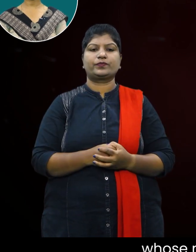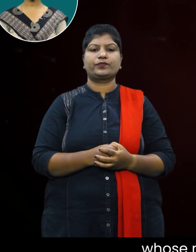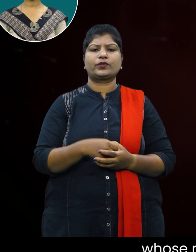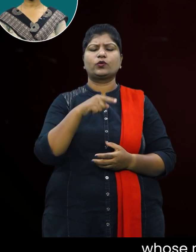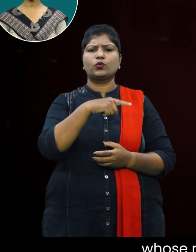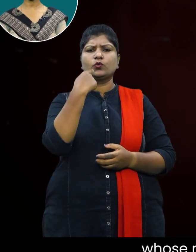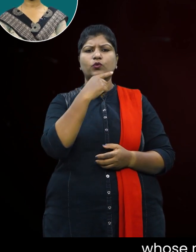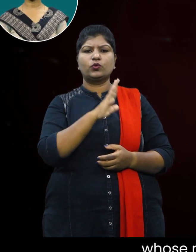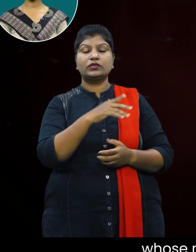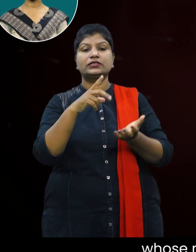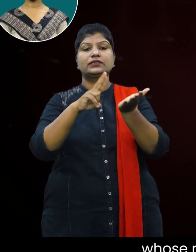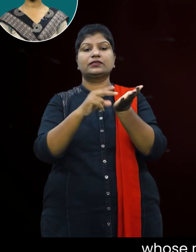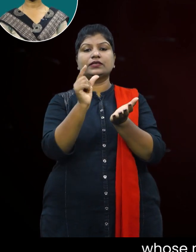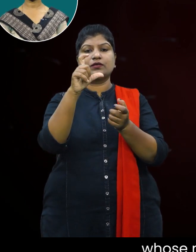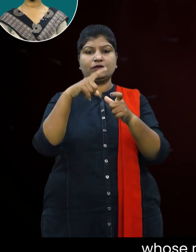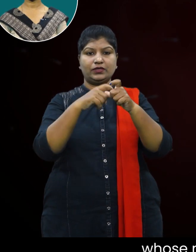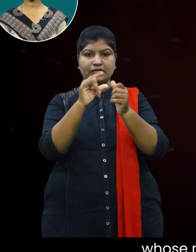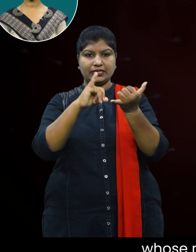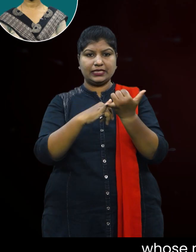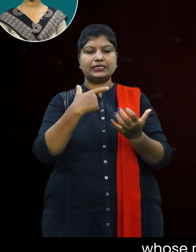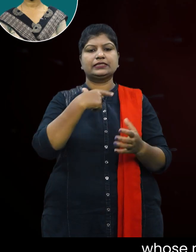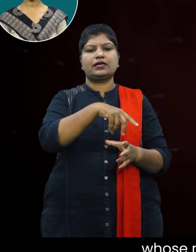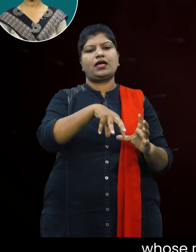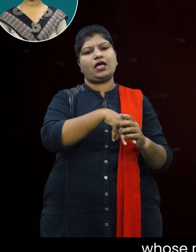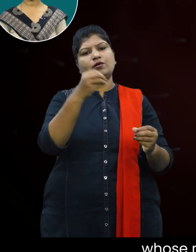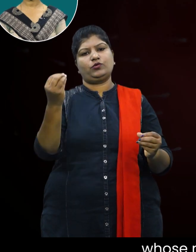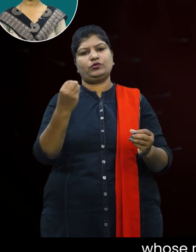whose nucleus had been removed.